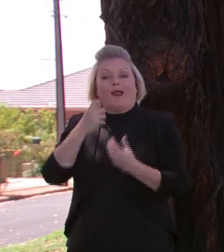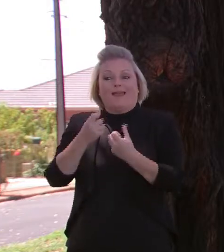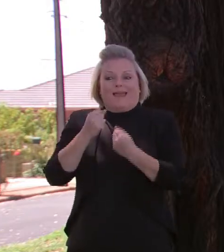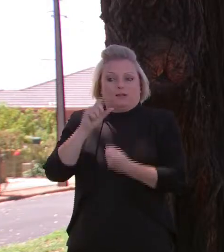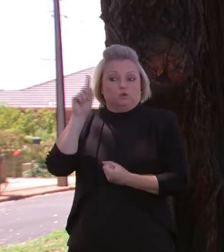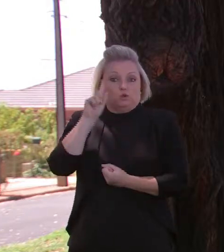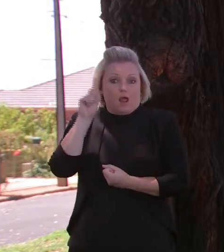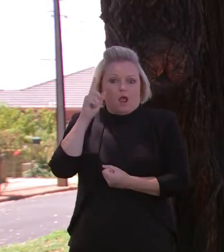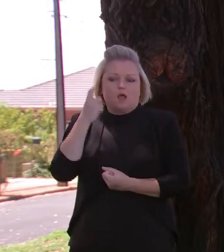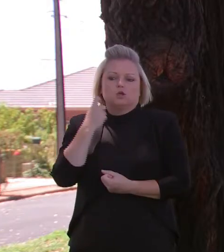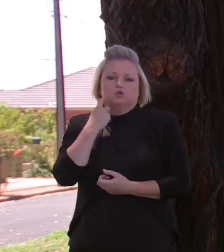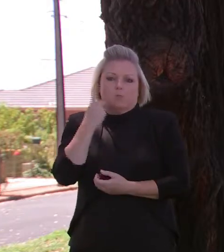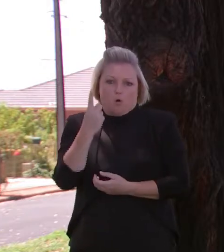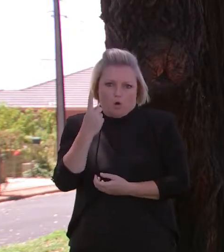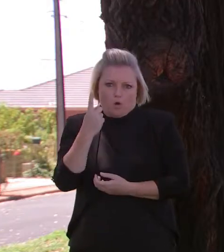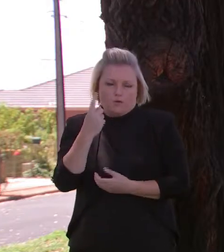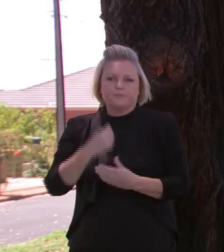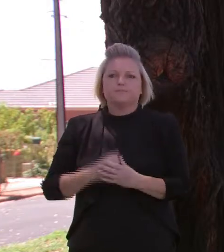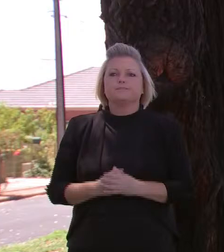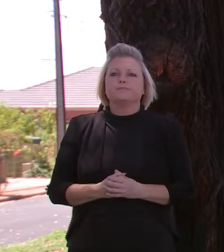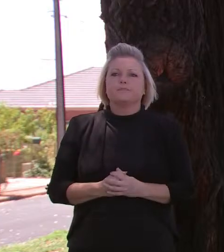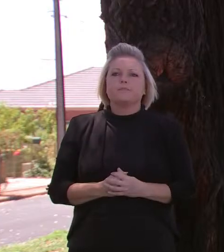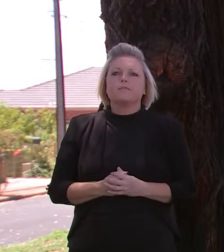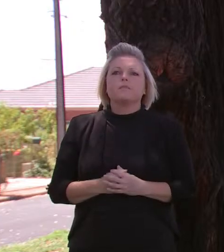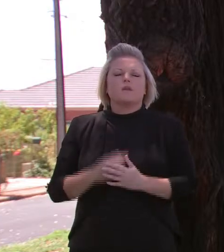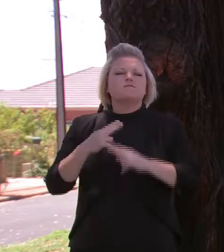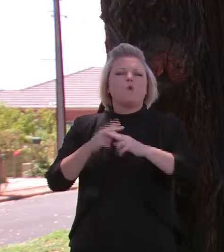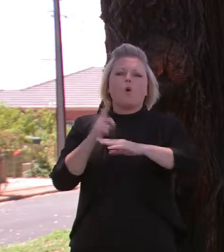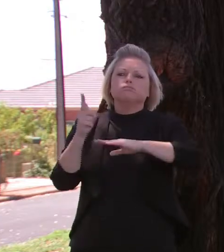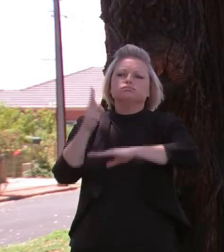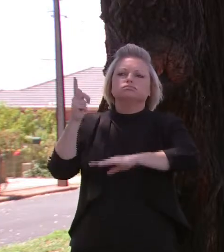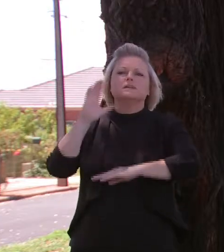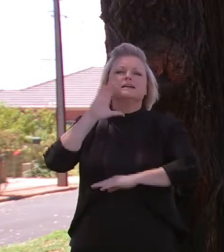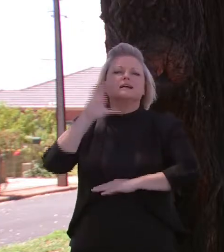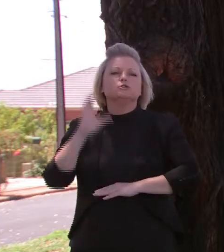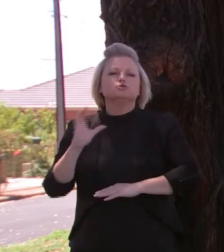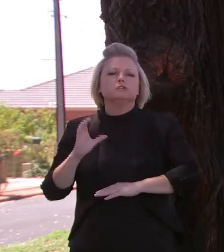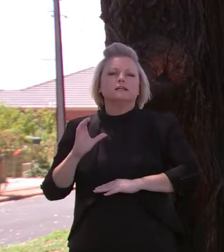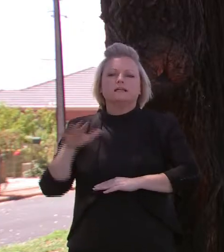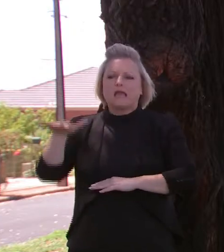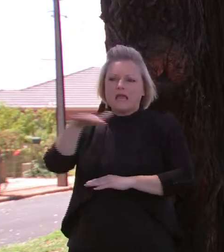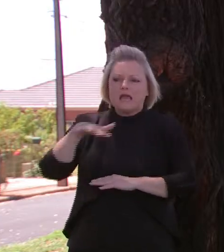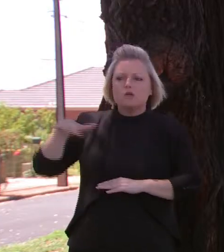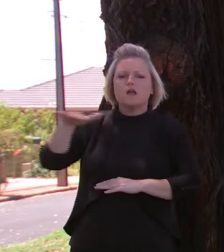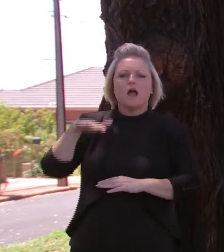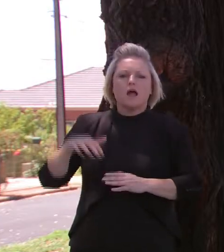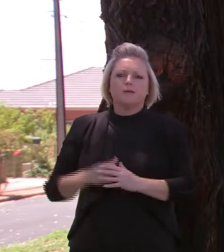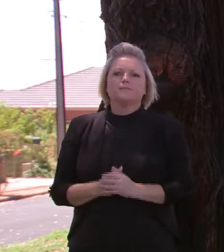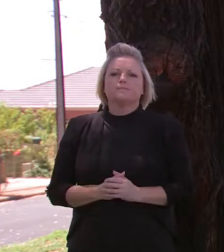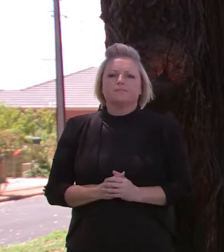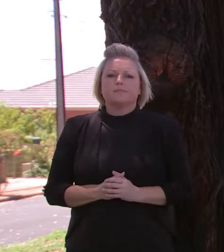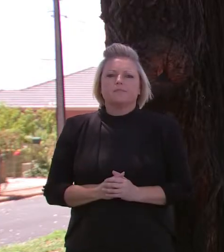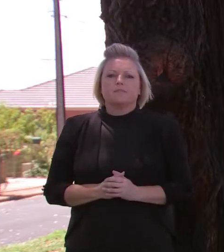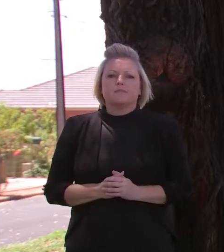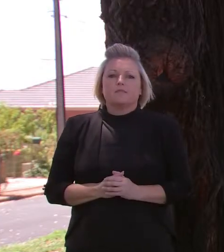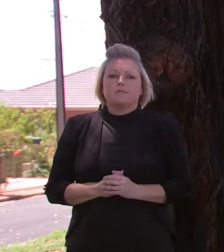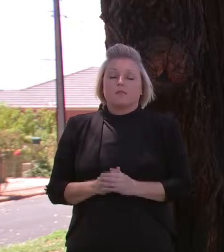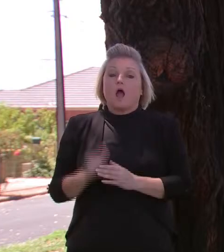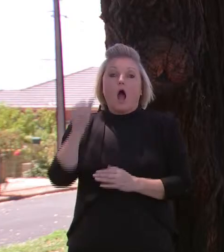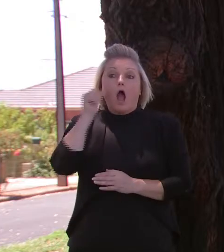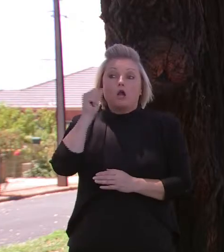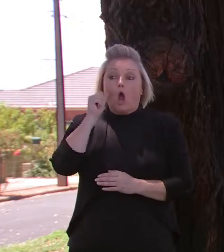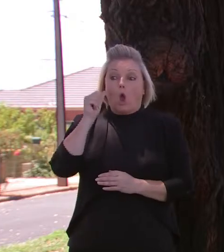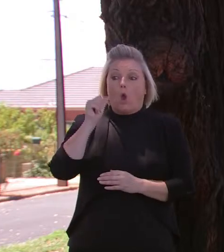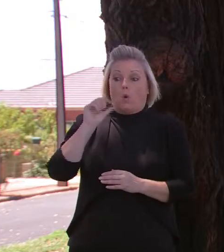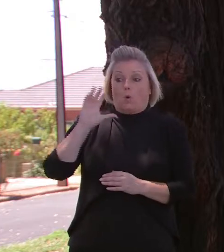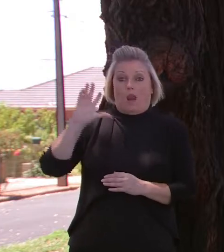deliveries today or potentially tomorrow in some of those regional settings. I, like they, would have absolutely loved those RAT devices to have